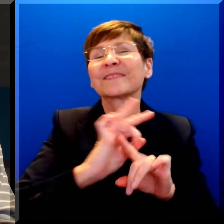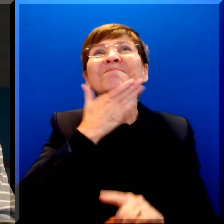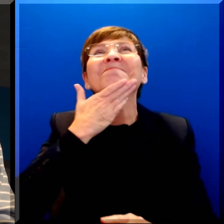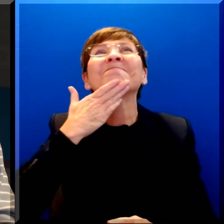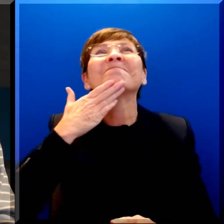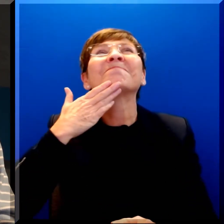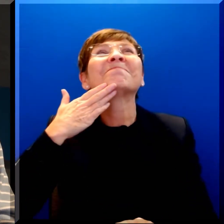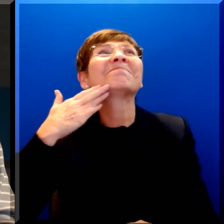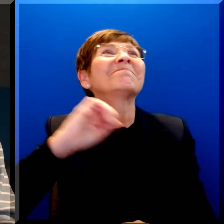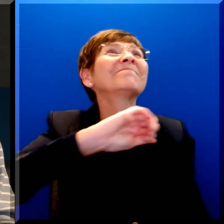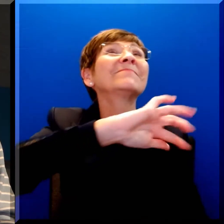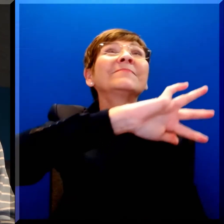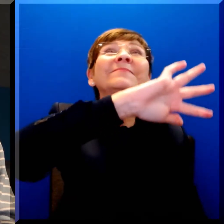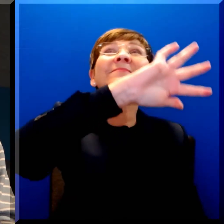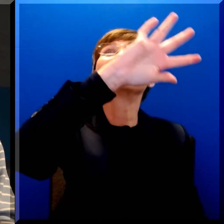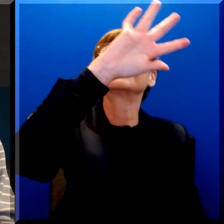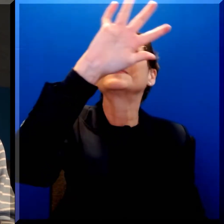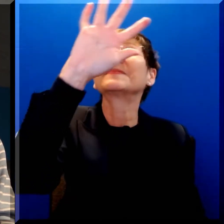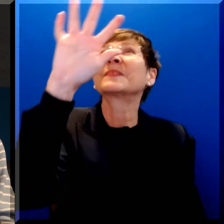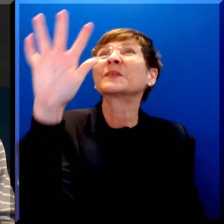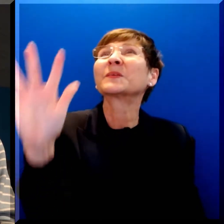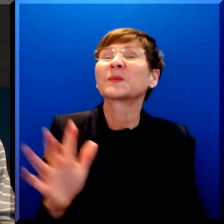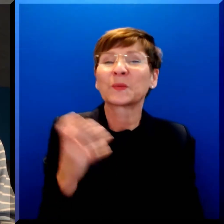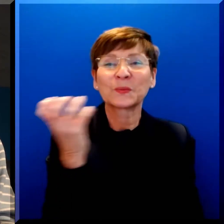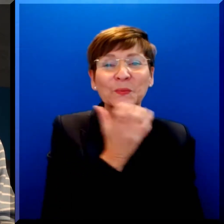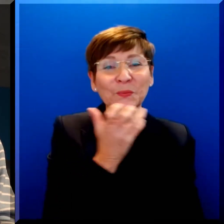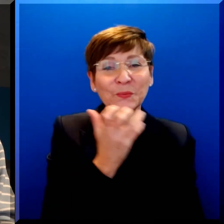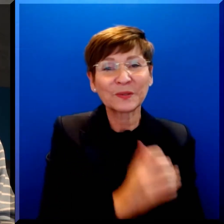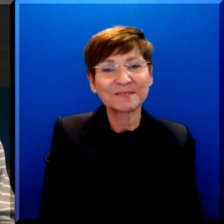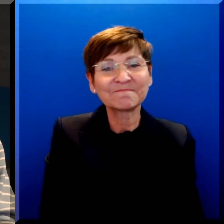heaven's art, both beautiful and rare.